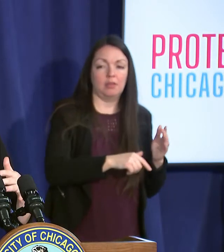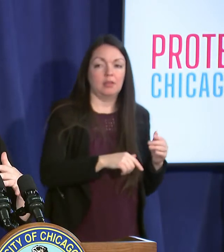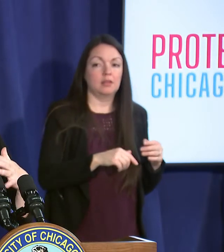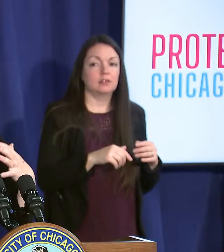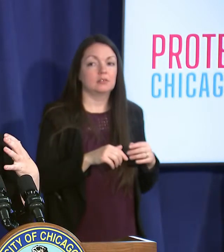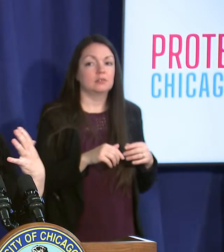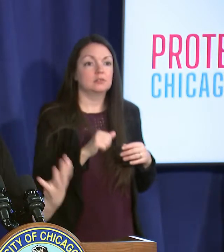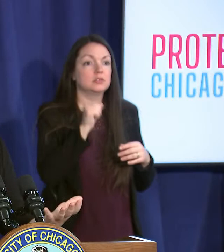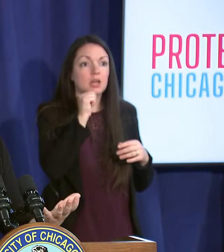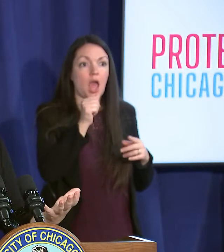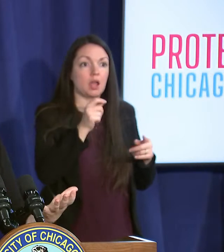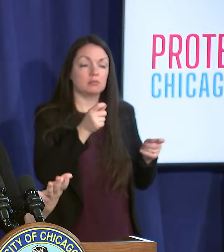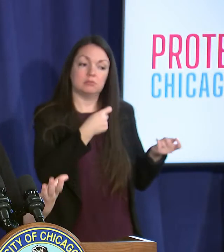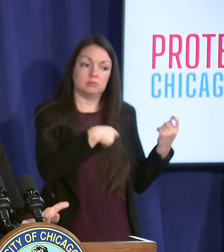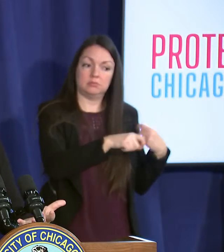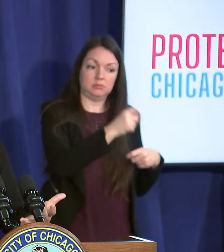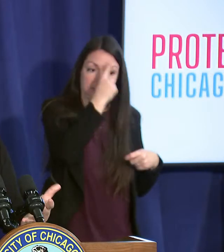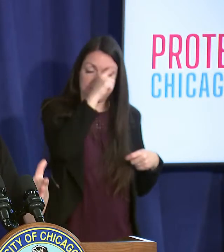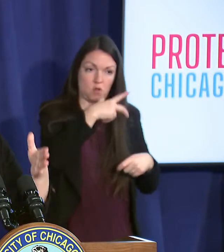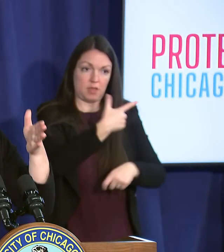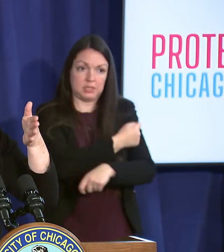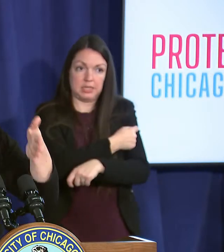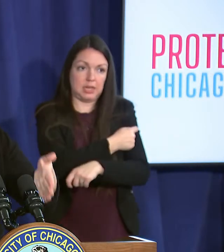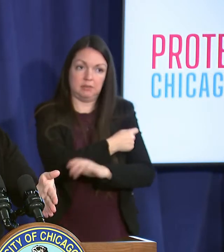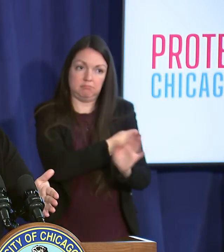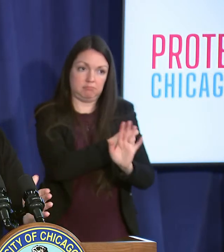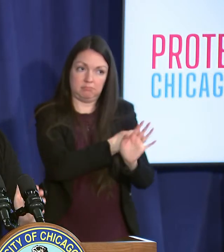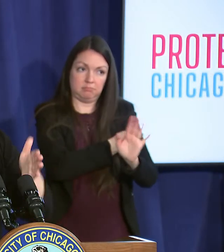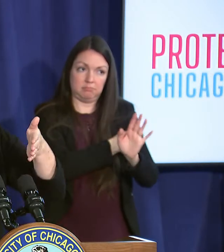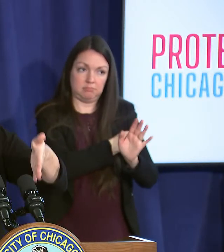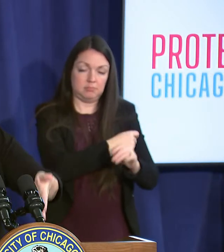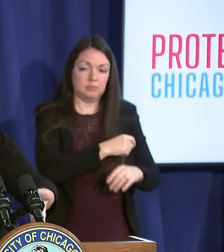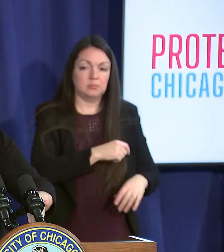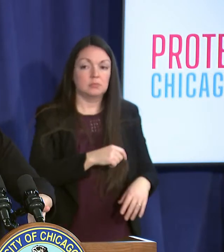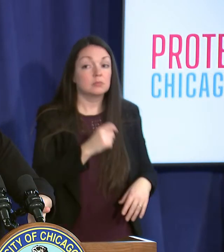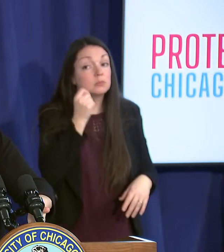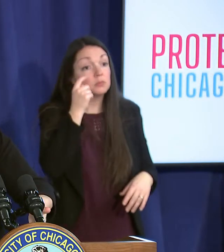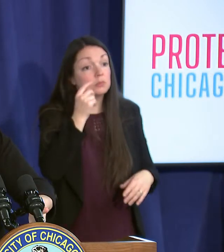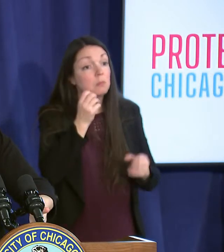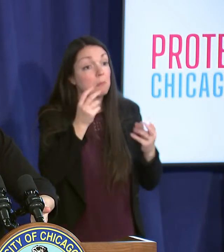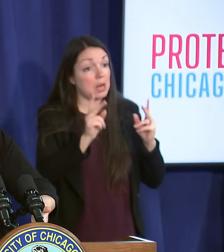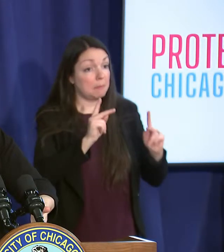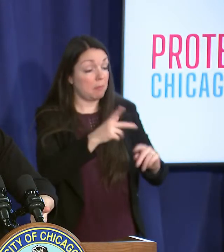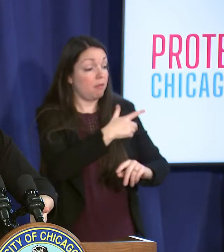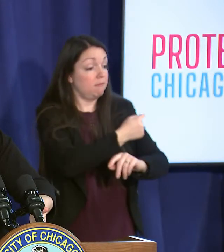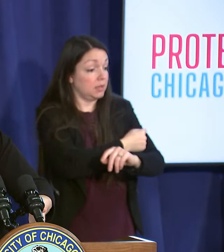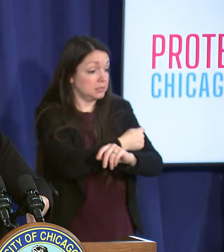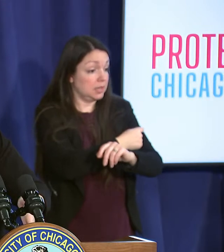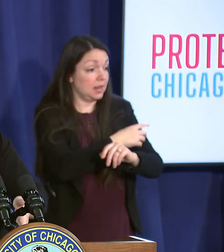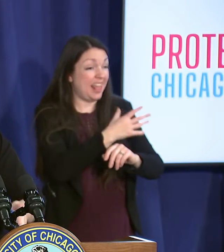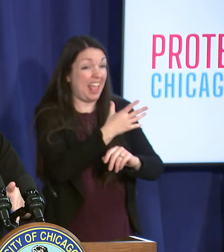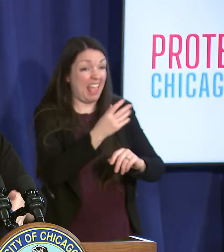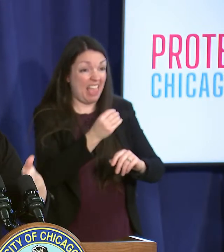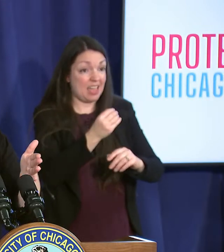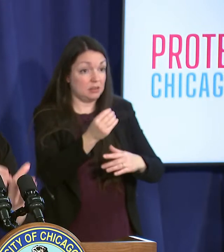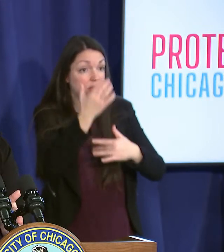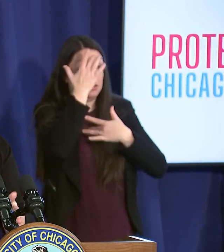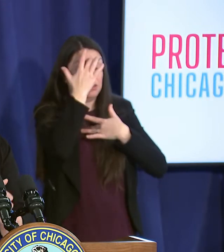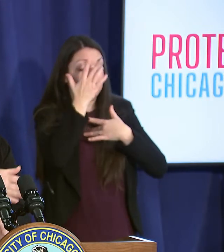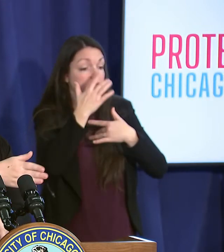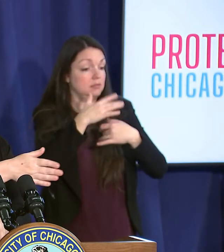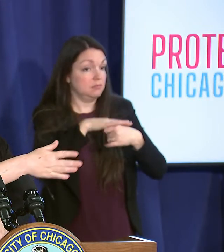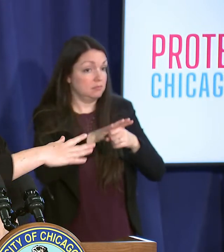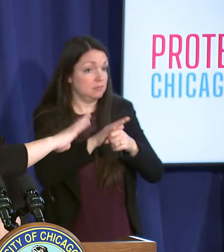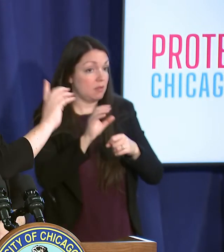way a replacement for being vaccinated, but we've got a lot of people now who are vaccinated and had a breakthrough infection afterwards. We knew heading